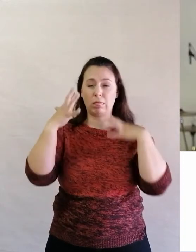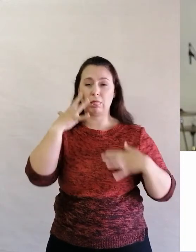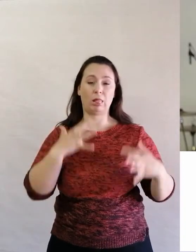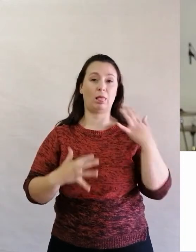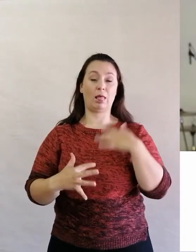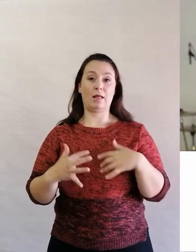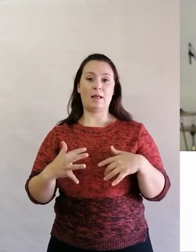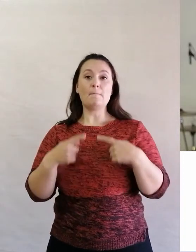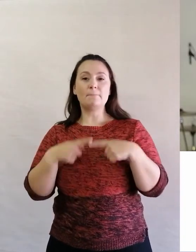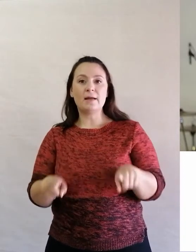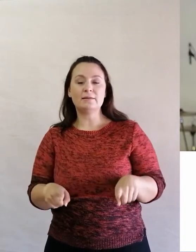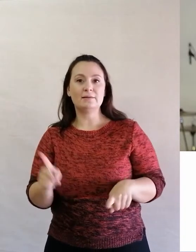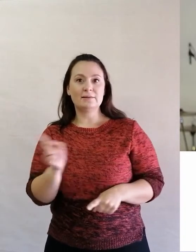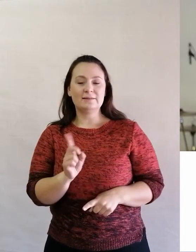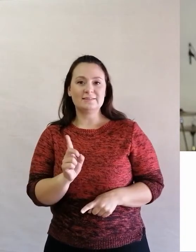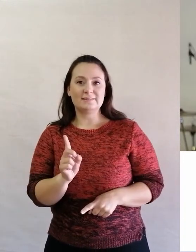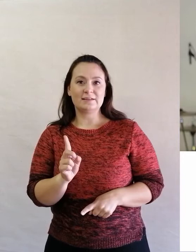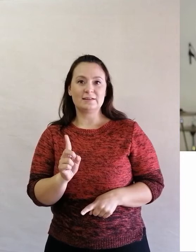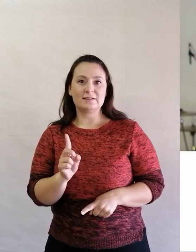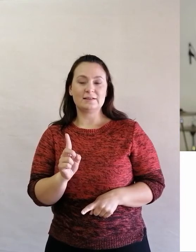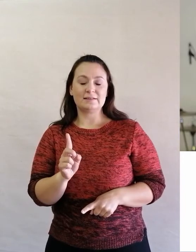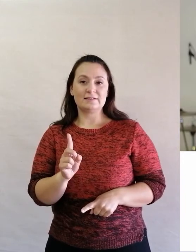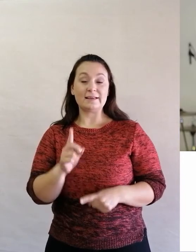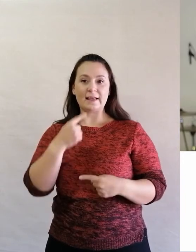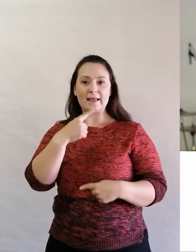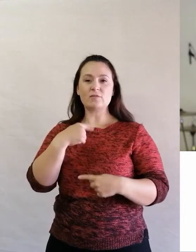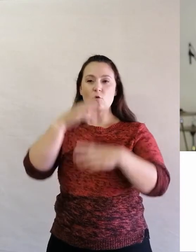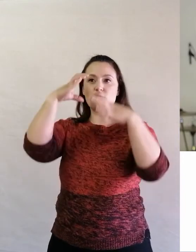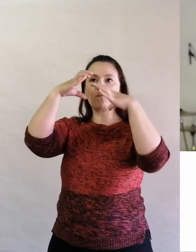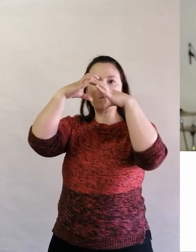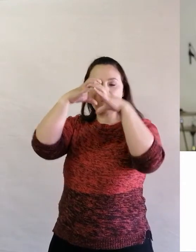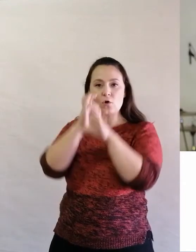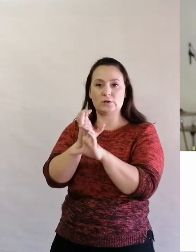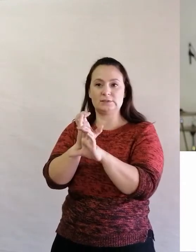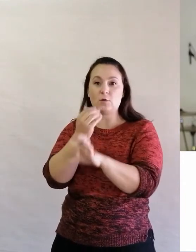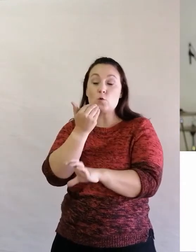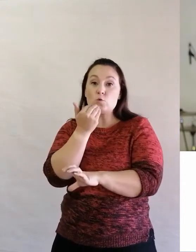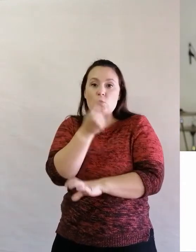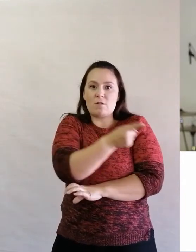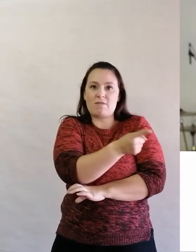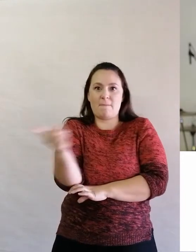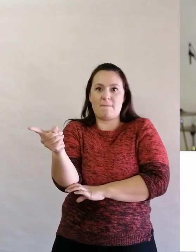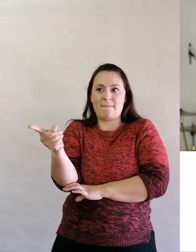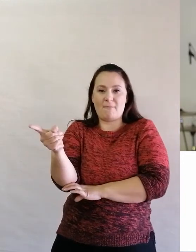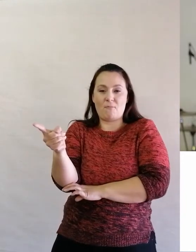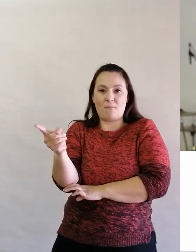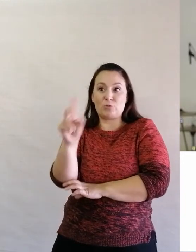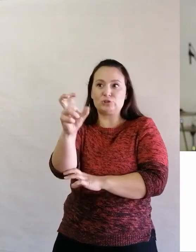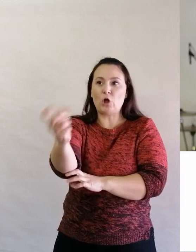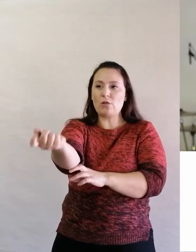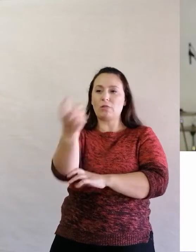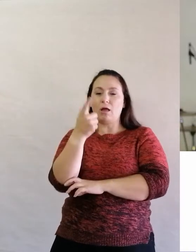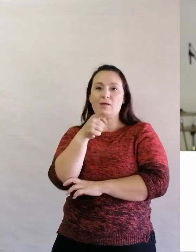yet he has the wherewithal to kind of focus on those who are stoning him and don't hold the